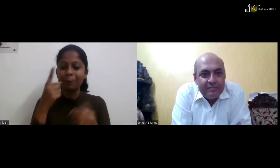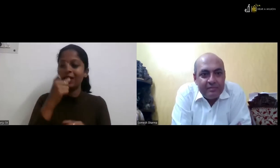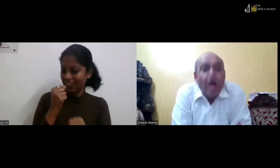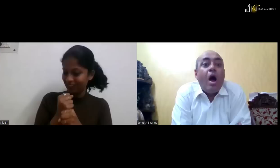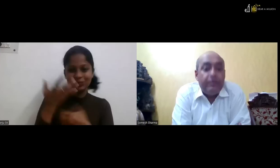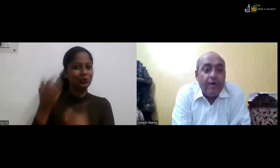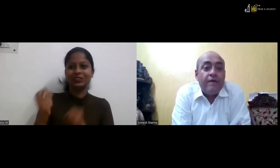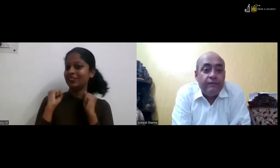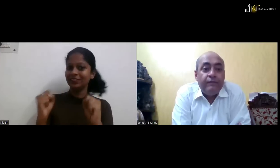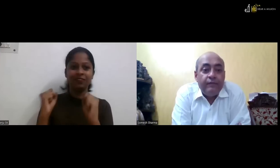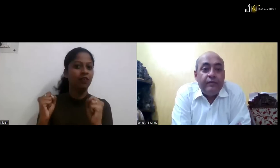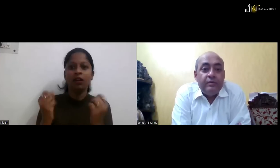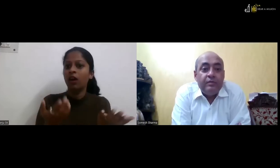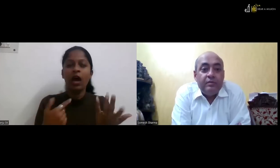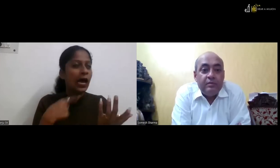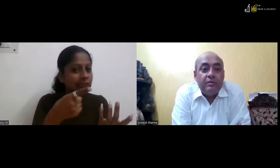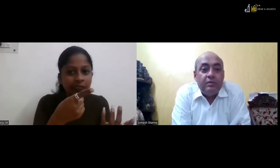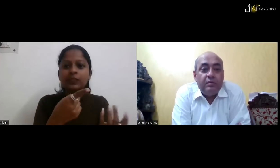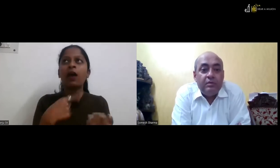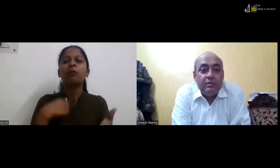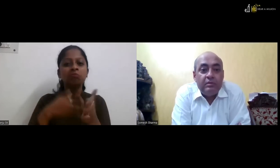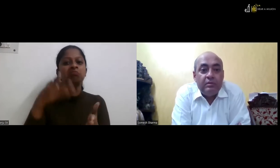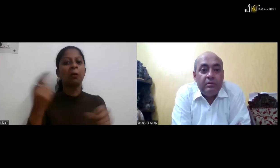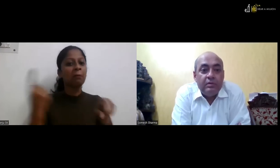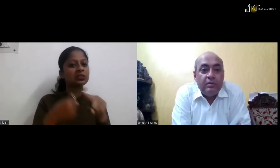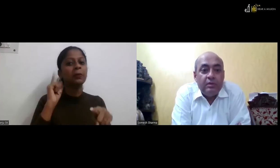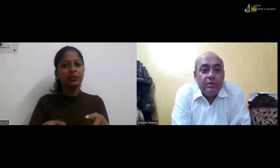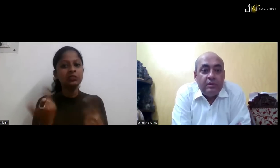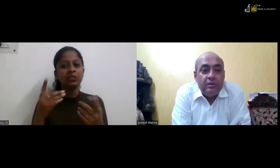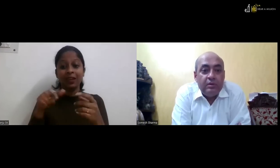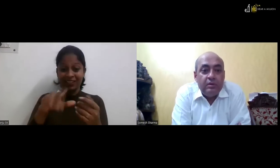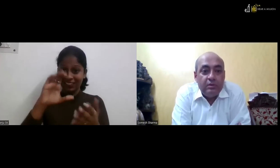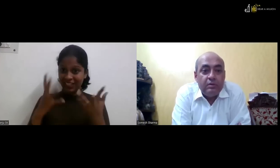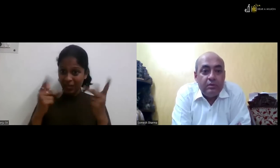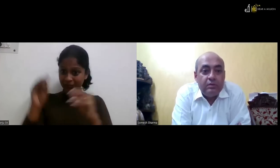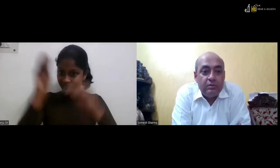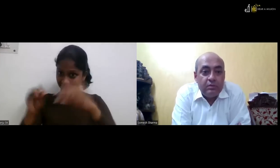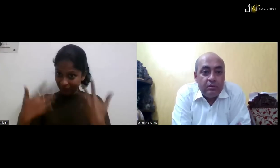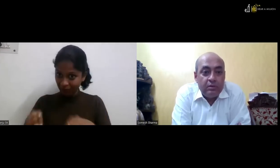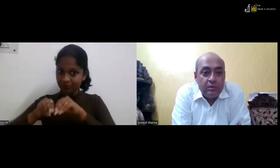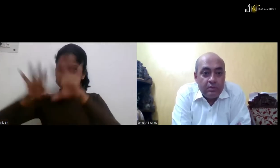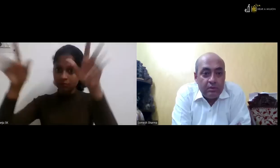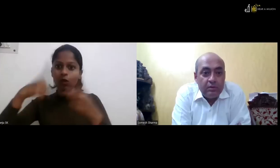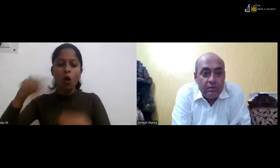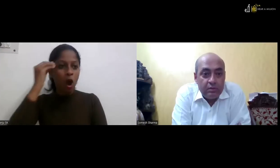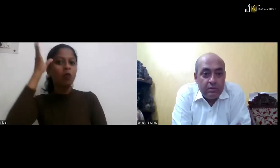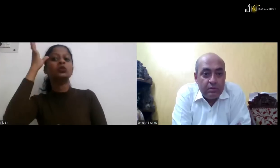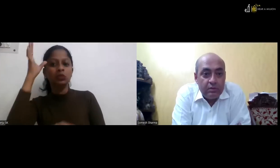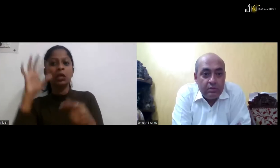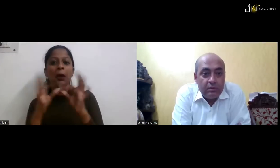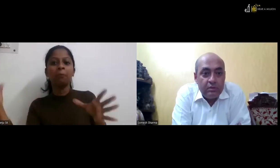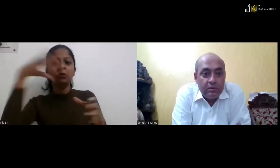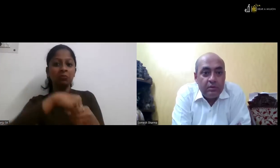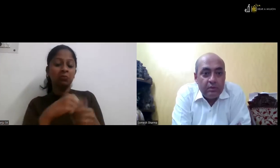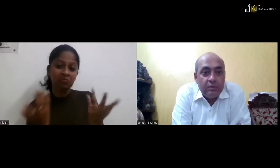Okay, so like interpreters were not engaged in the government meetings and everything. So do you think that after